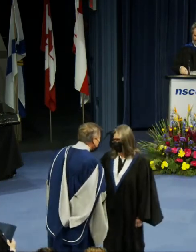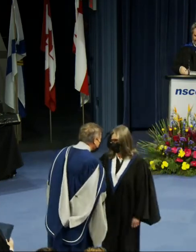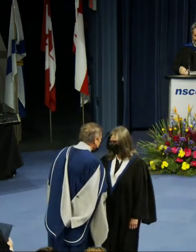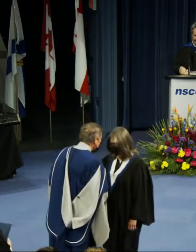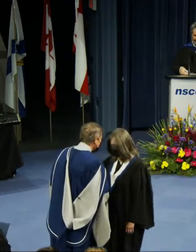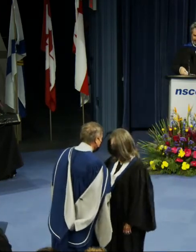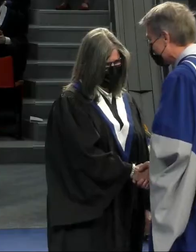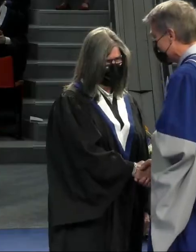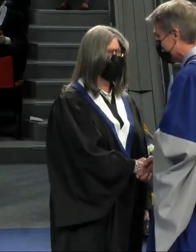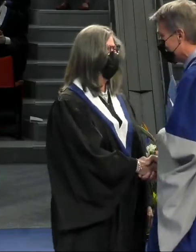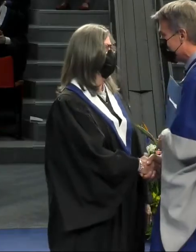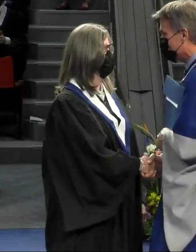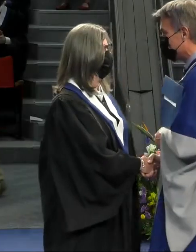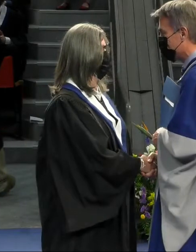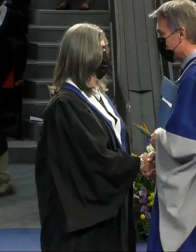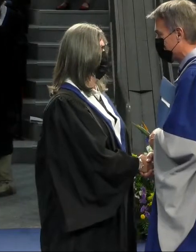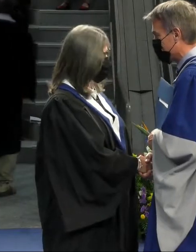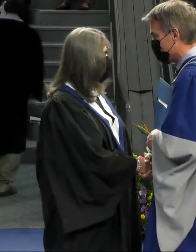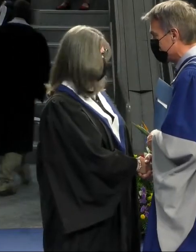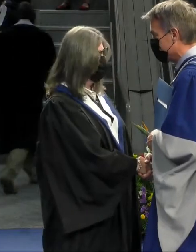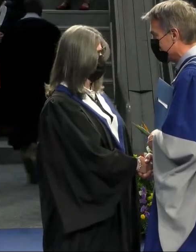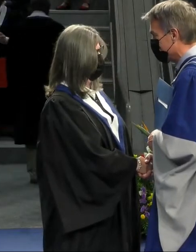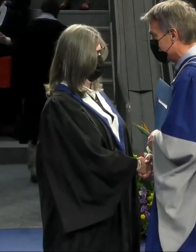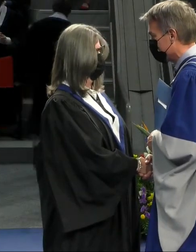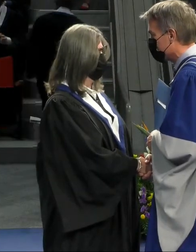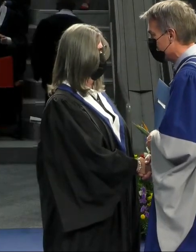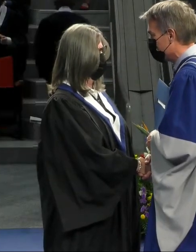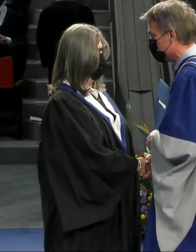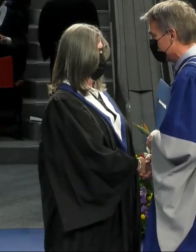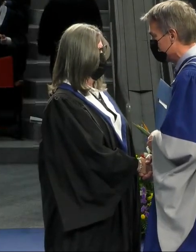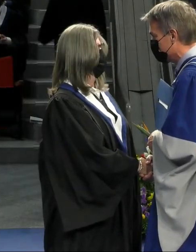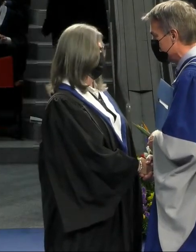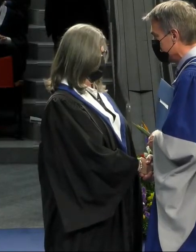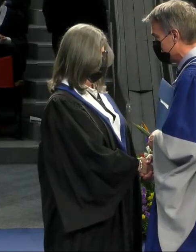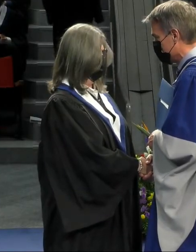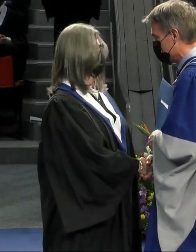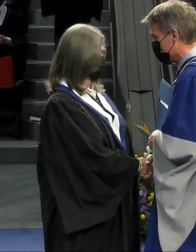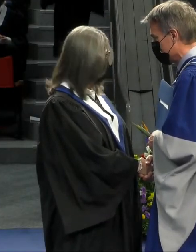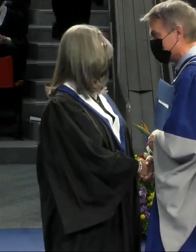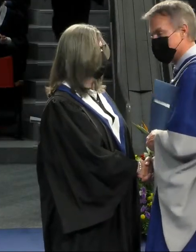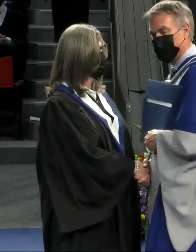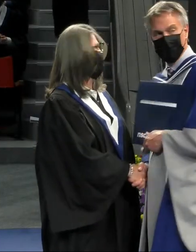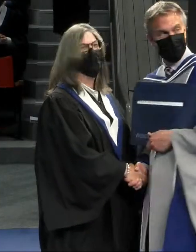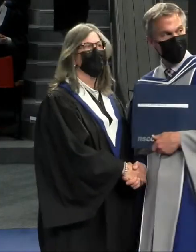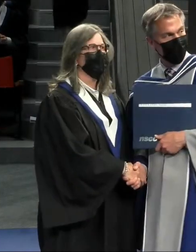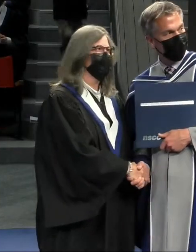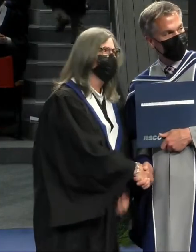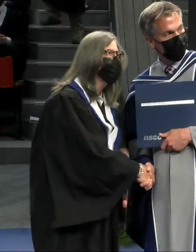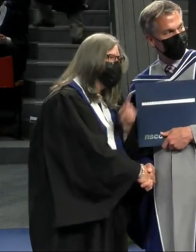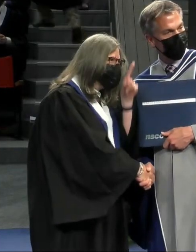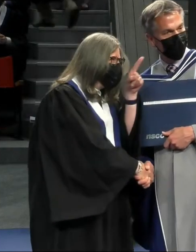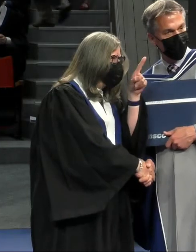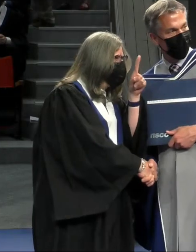Certificate in American Sign Language, ASL Studies. Emily Dauphiny.